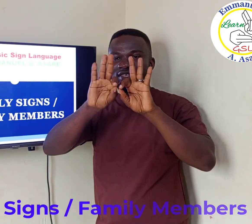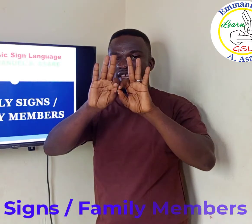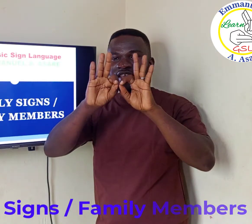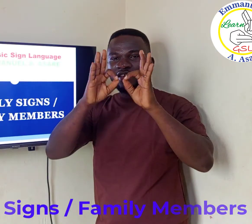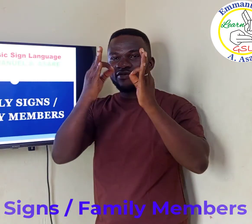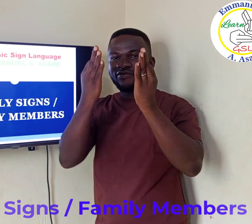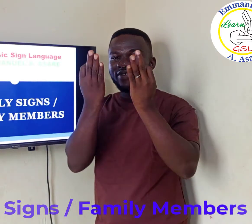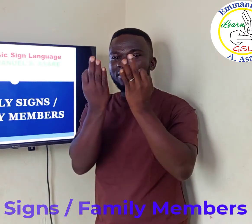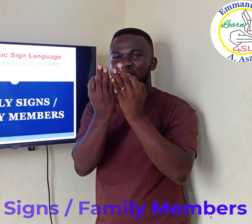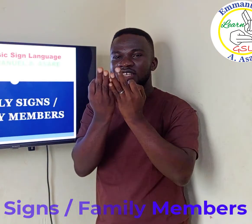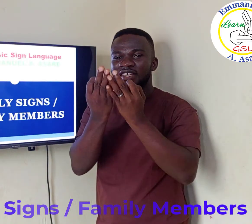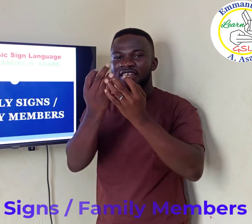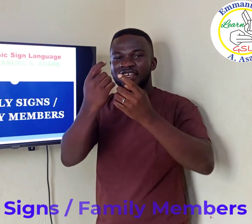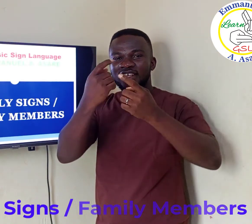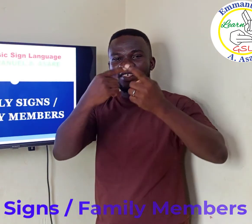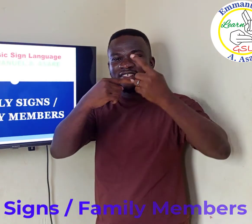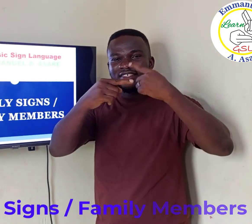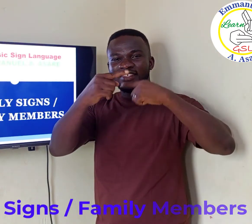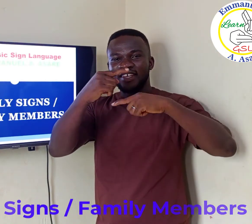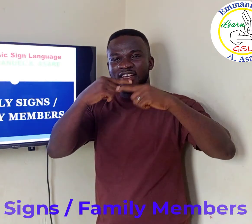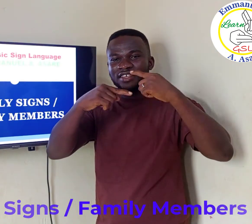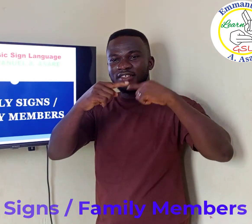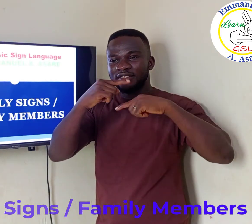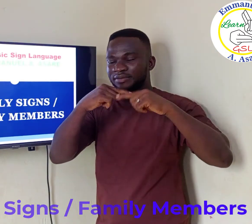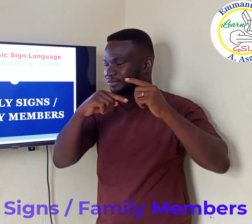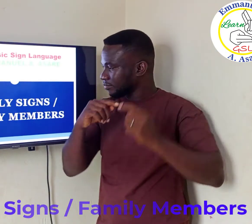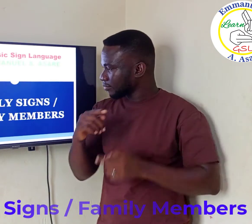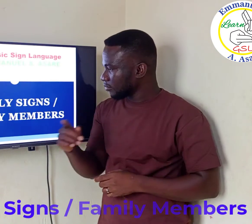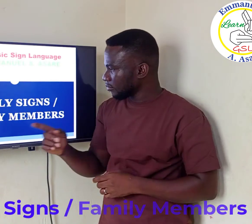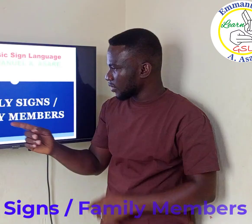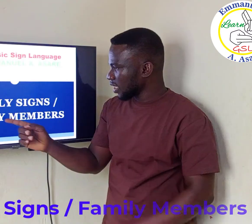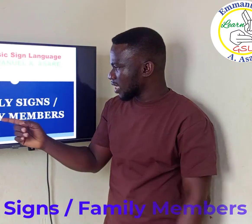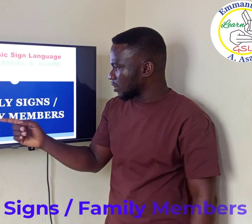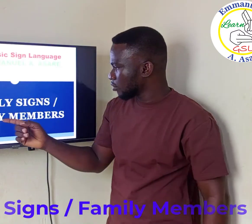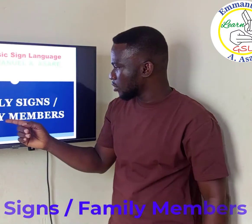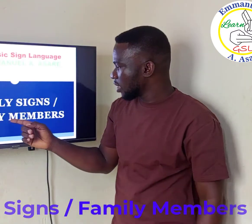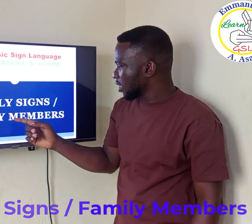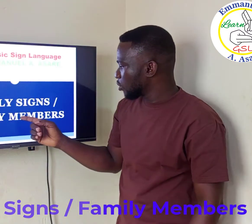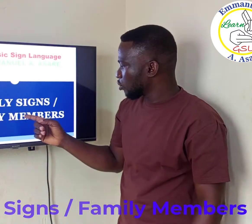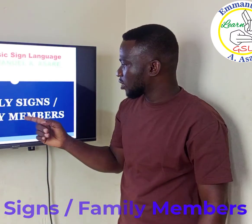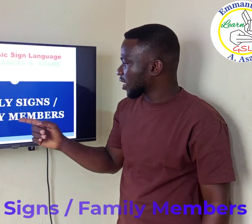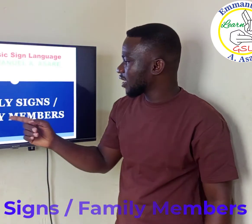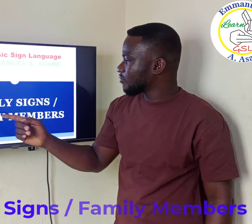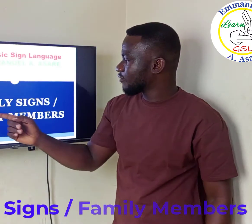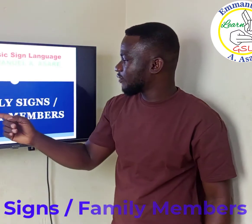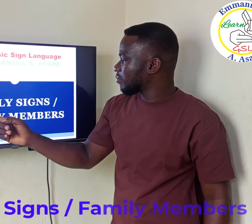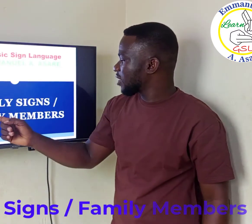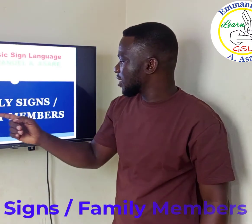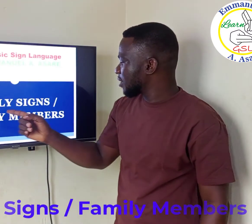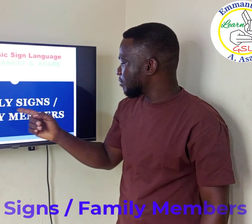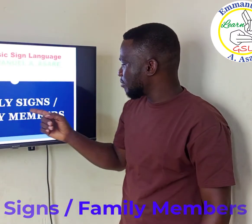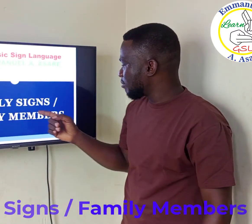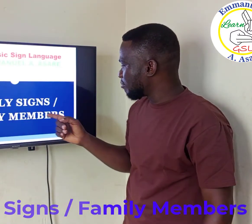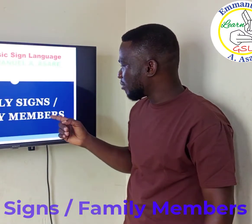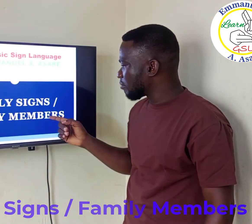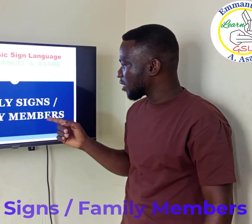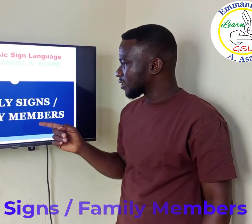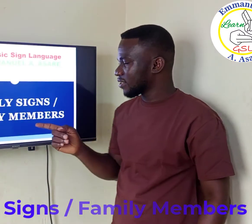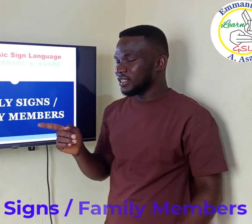say family signs. Now, to sign family members,